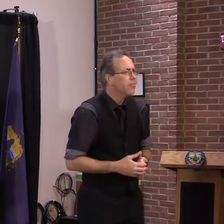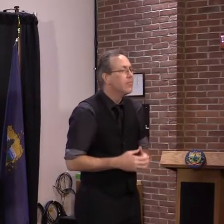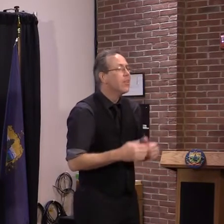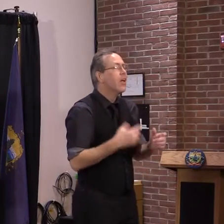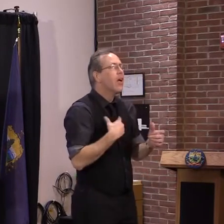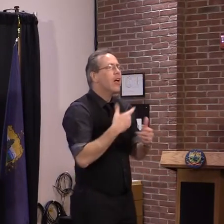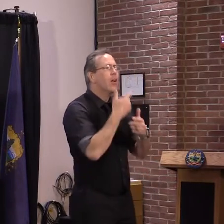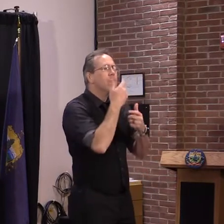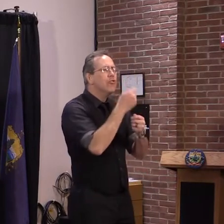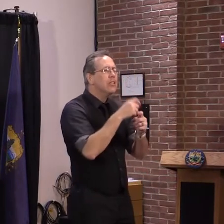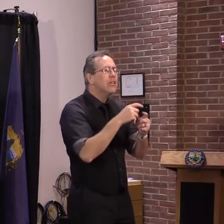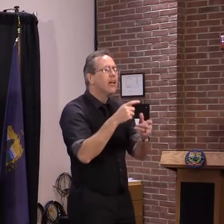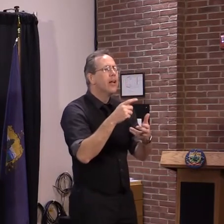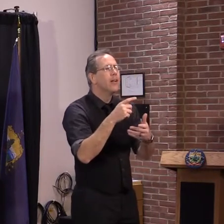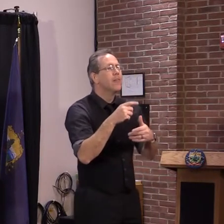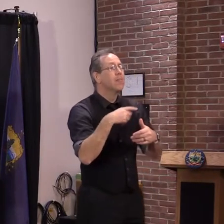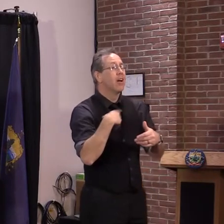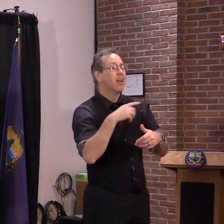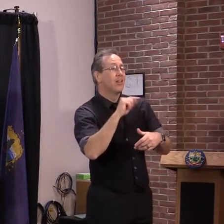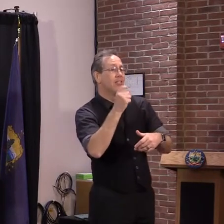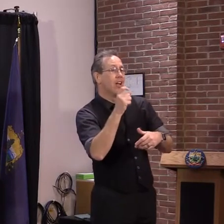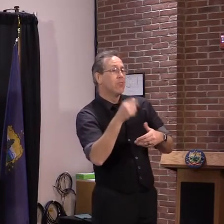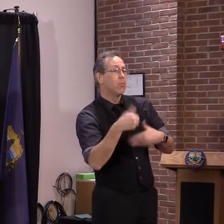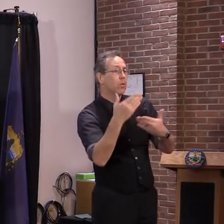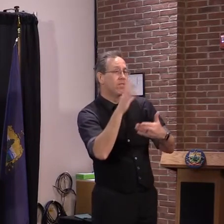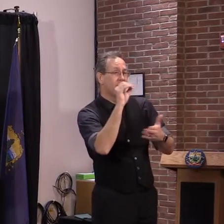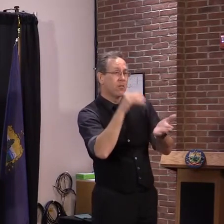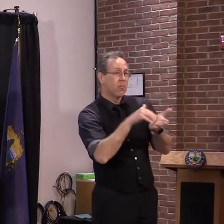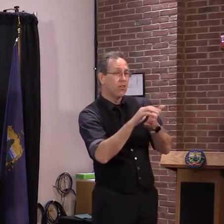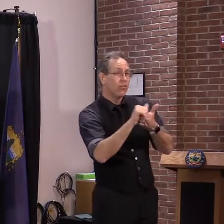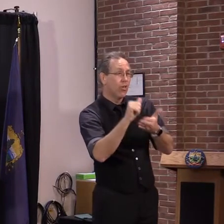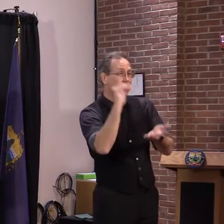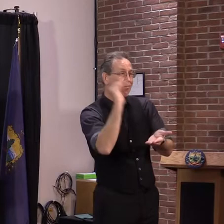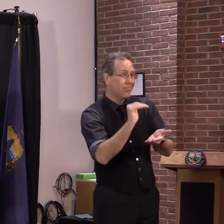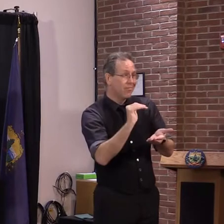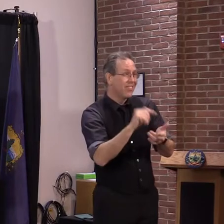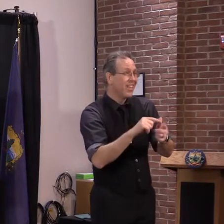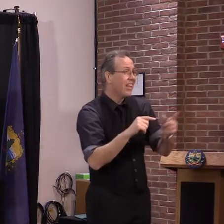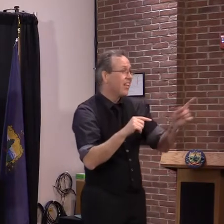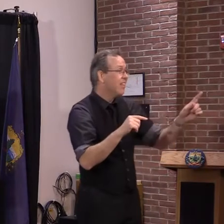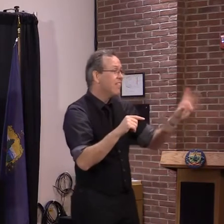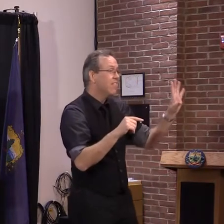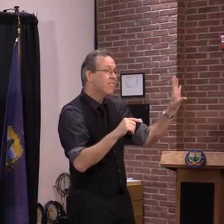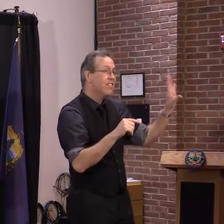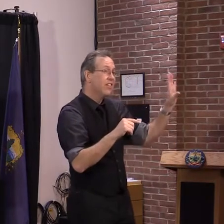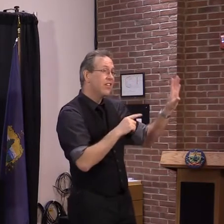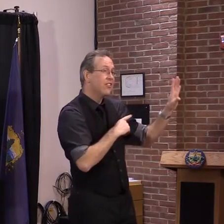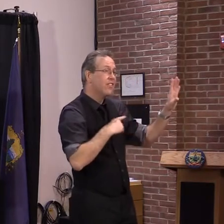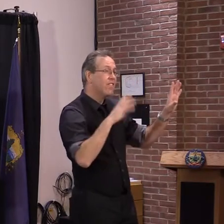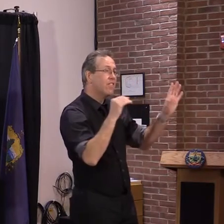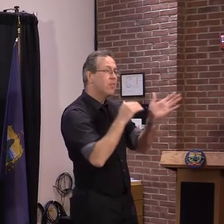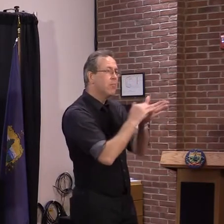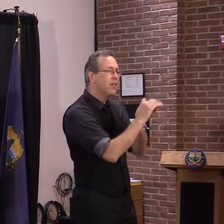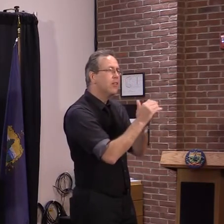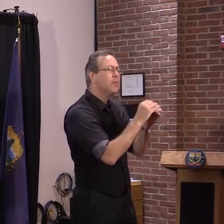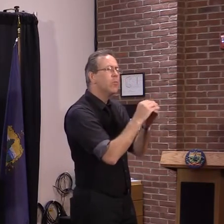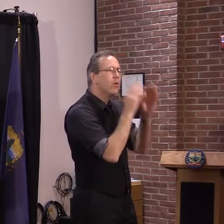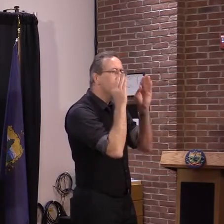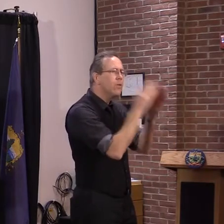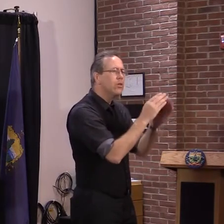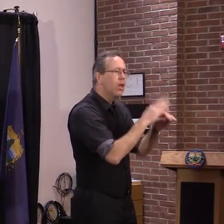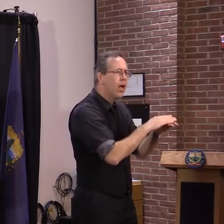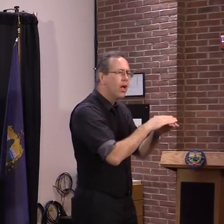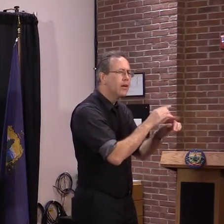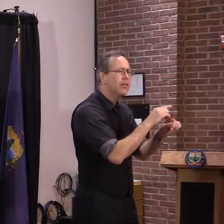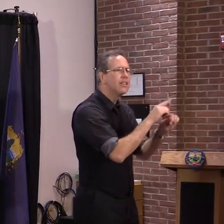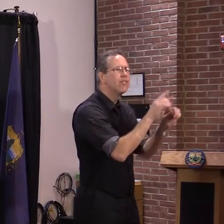proposal is about $50 million. Their tax proposal is about $50 million. Theirs is much more targeted to a different group.